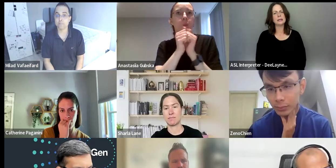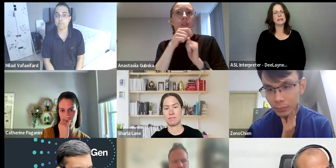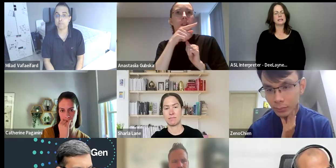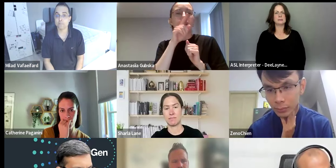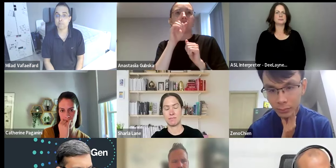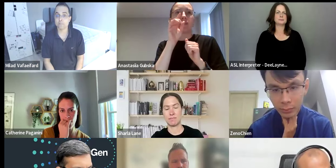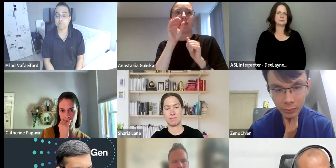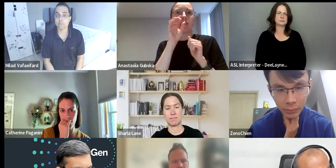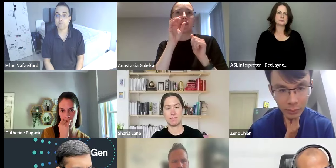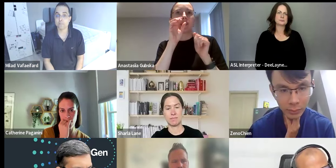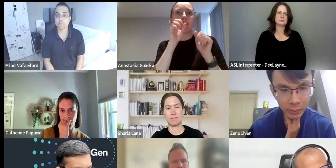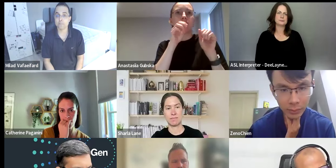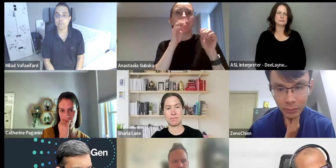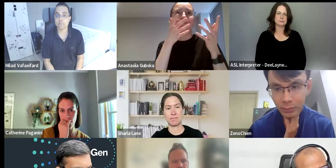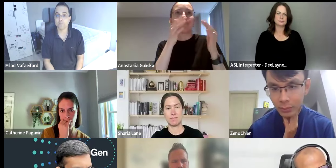like on LinkedIn,